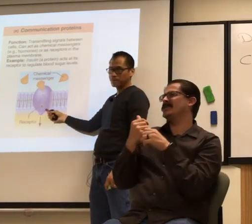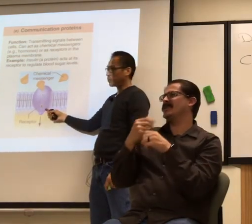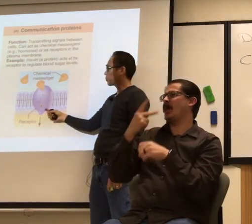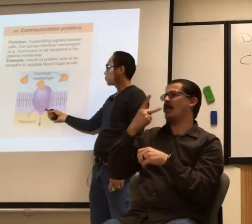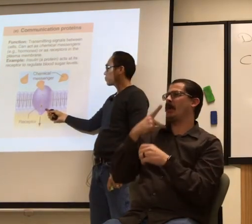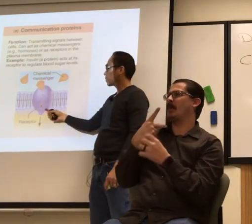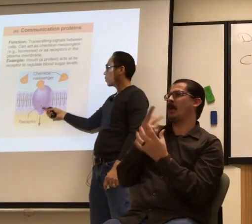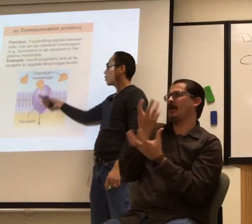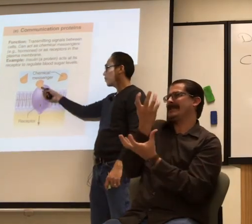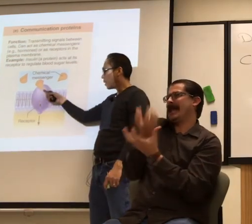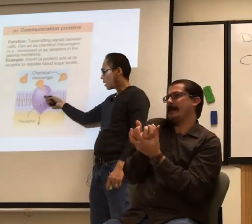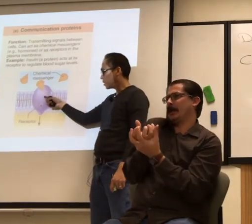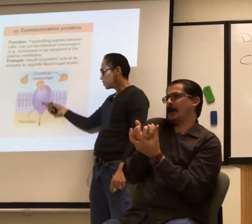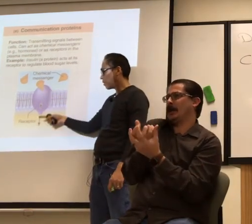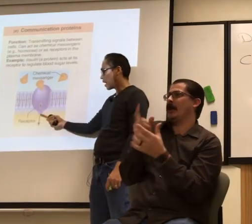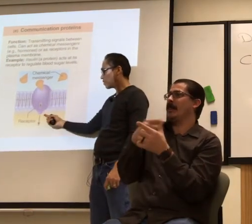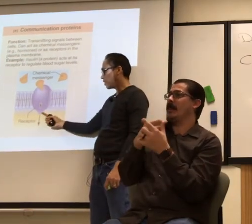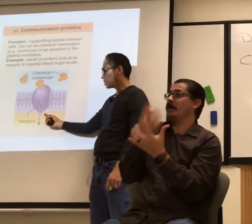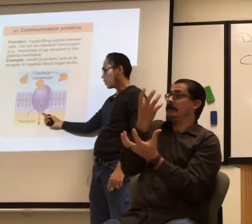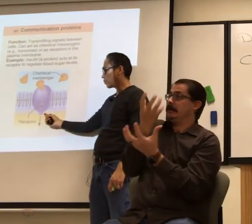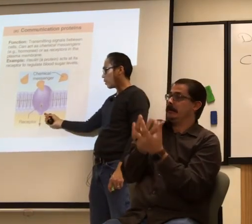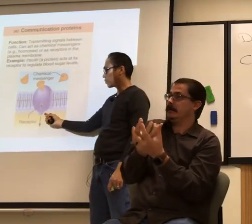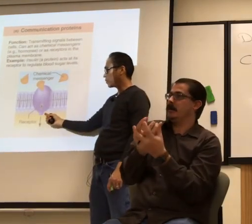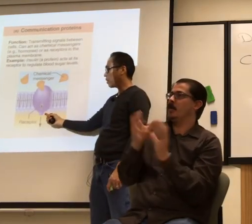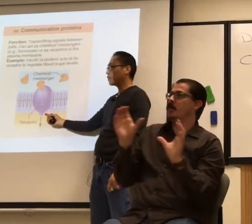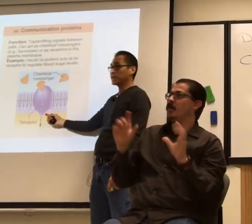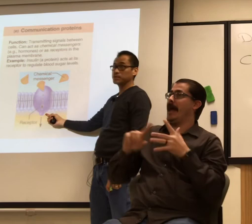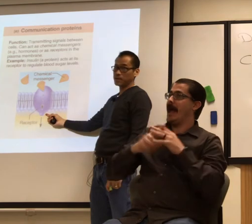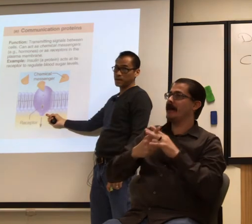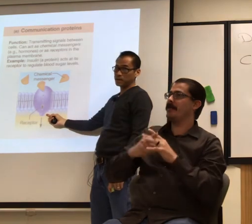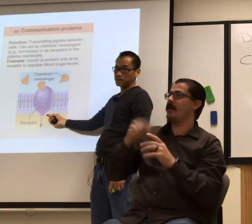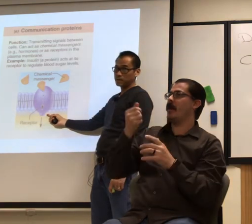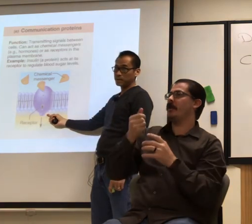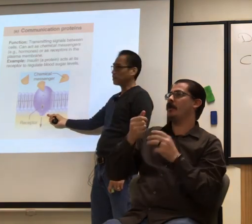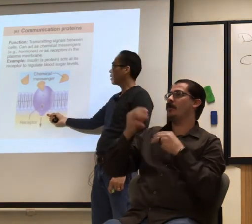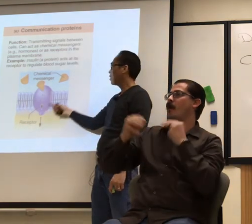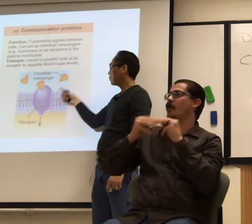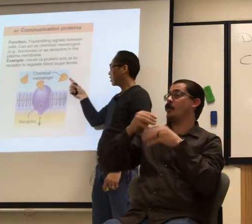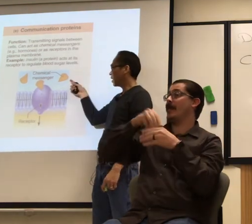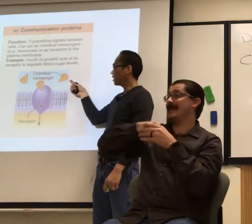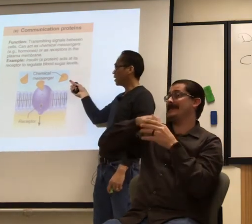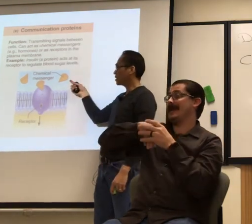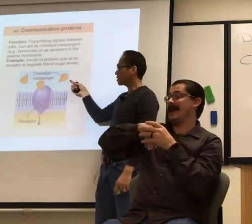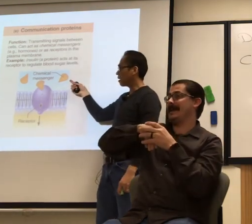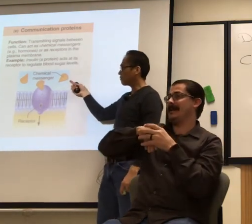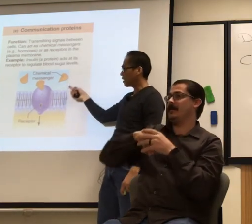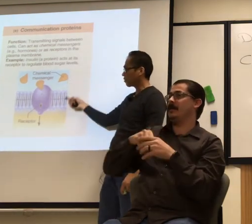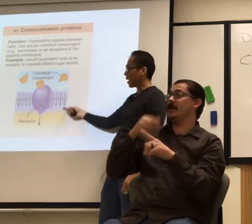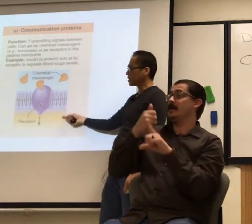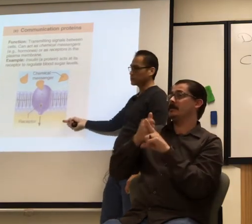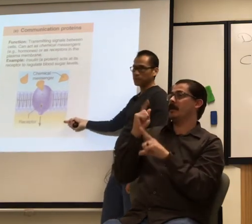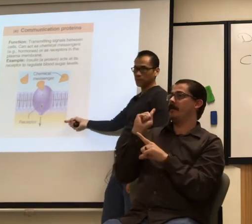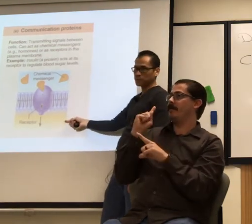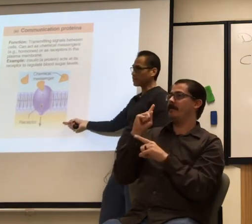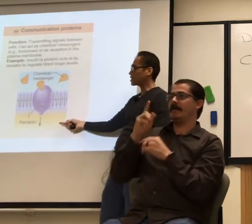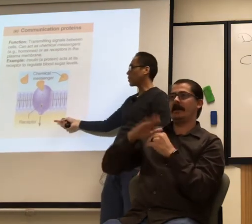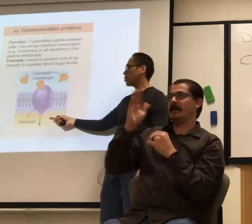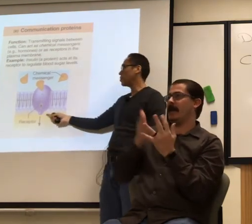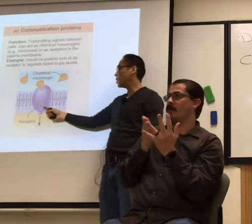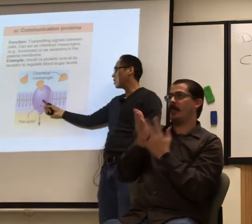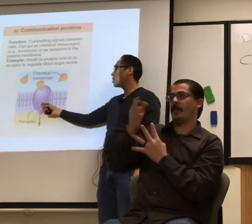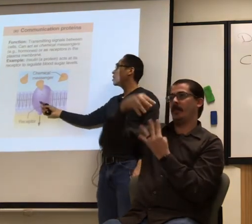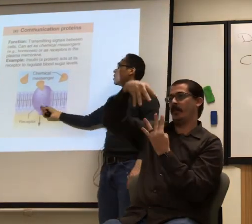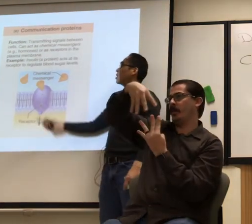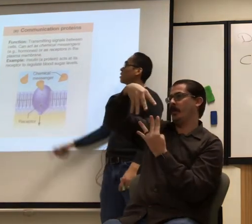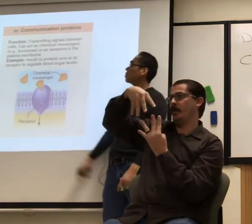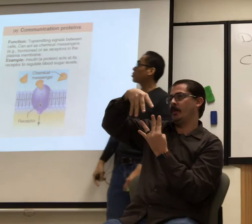purple receptor. And when it binds, it'll activate some other molecule on the inside. Okay, but it itself never passes through. So that's why